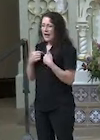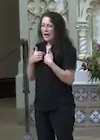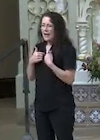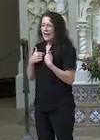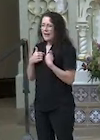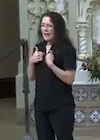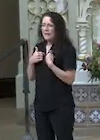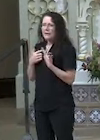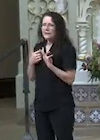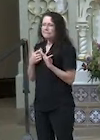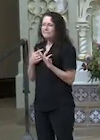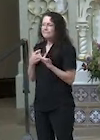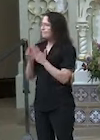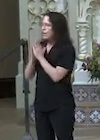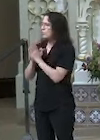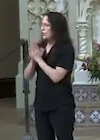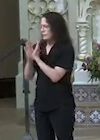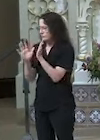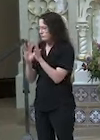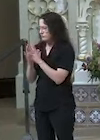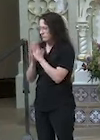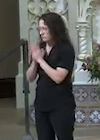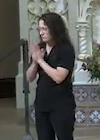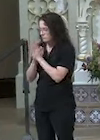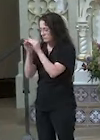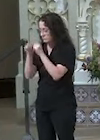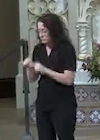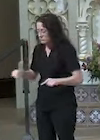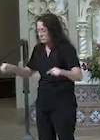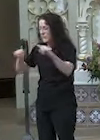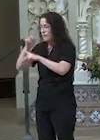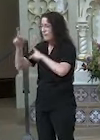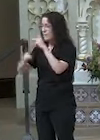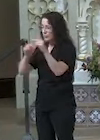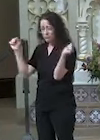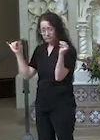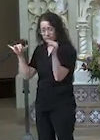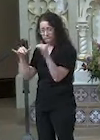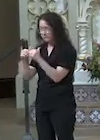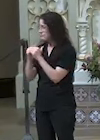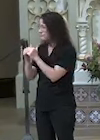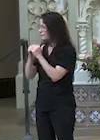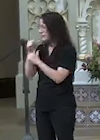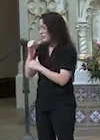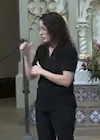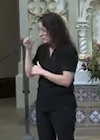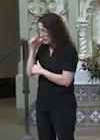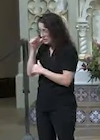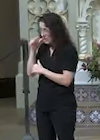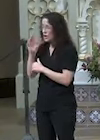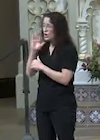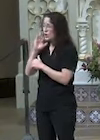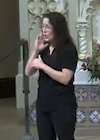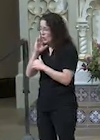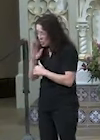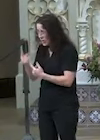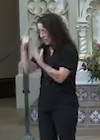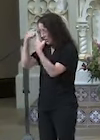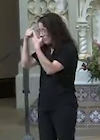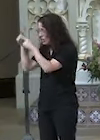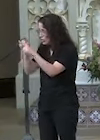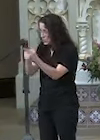prayed that all of the people that came together yesterday could at least come to a common